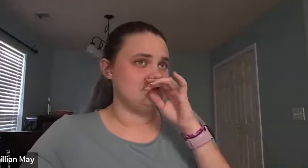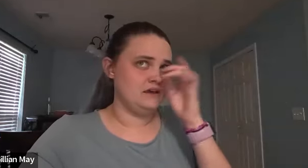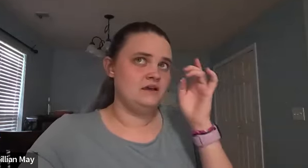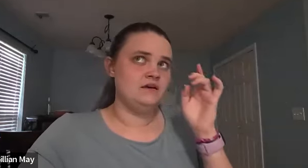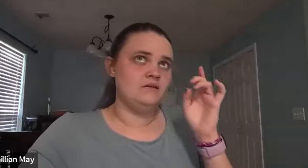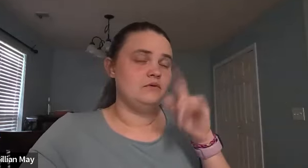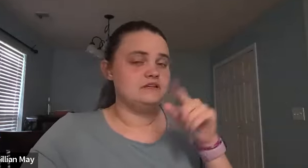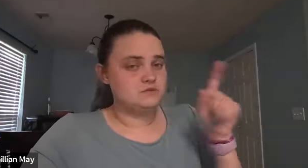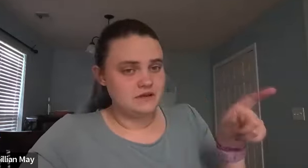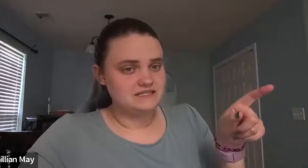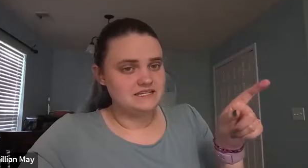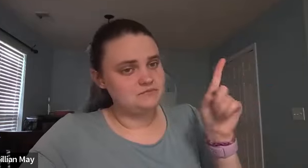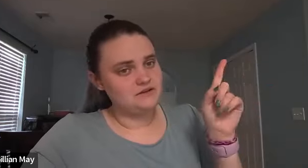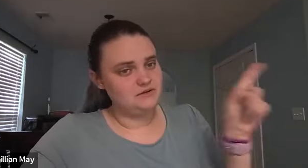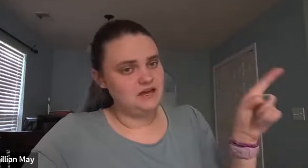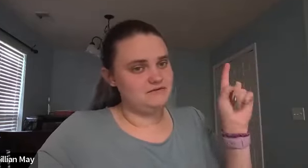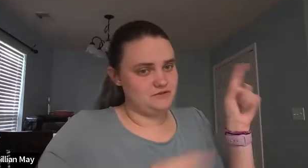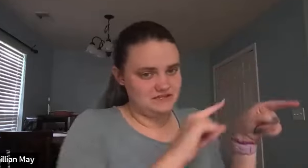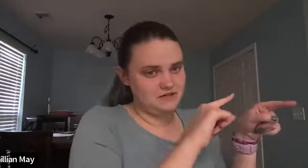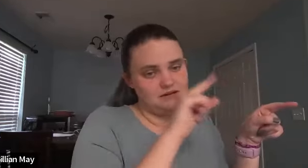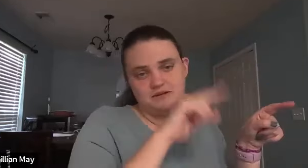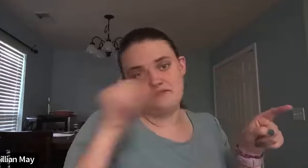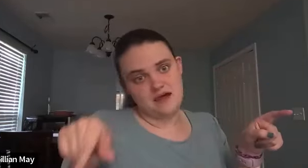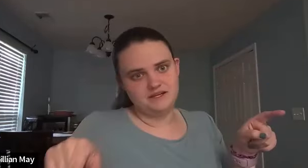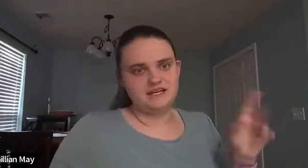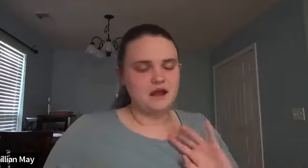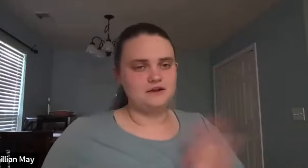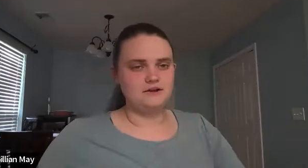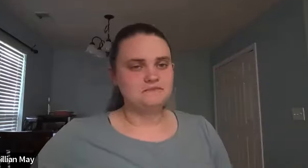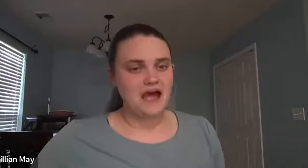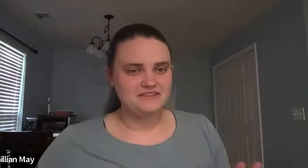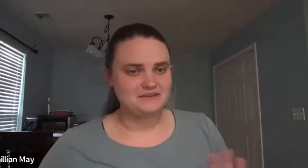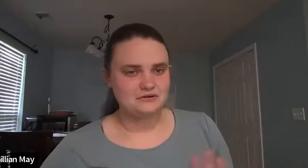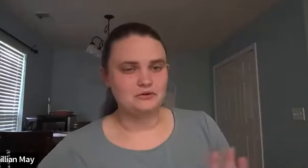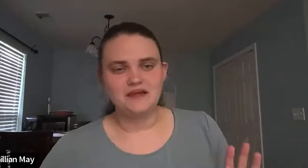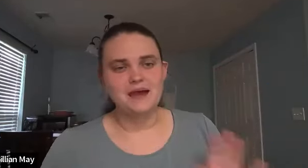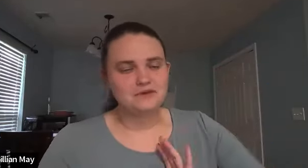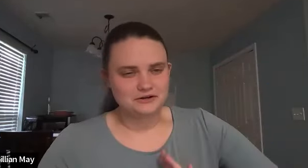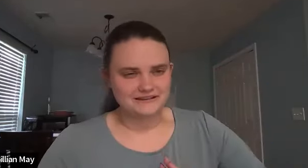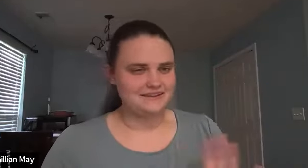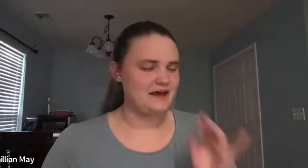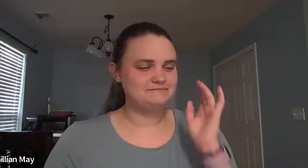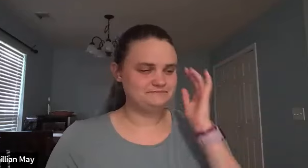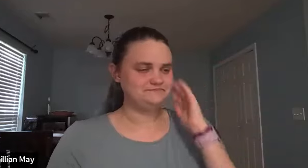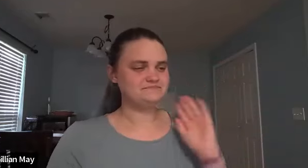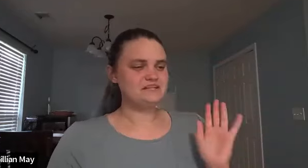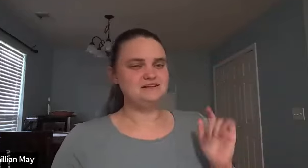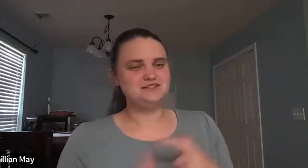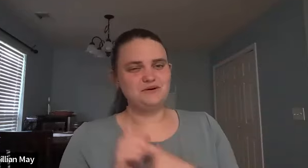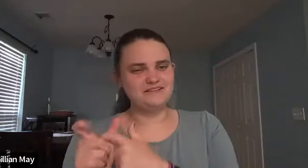like, well, this would make sense, but you can't for this meaning, but not that meaning. I don't know. I think they're cool. I'm nerdy like that. So all I think